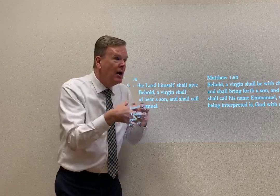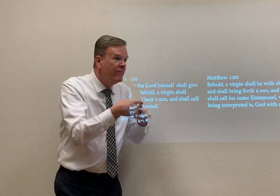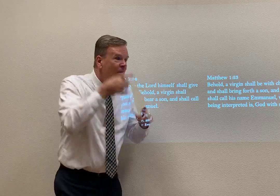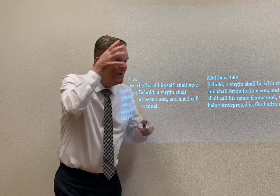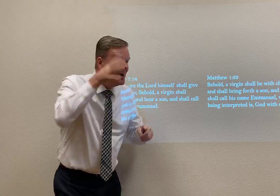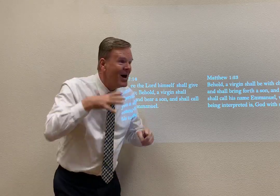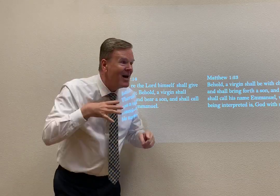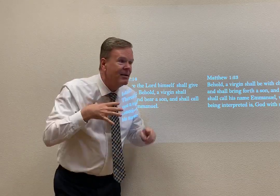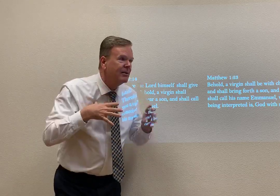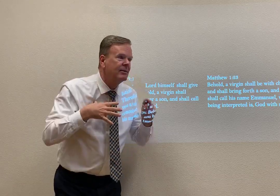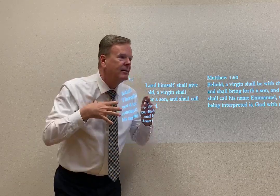Conceive,